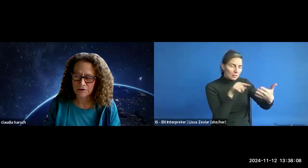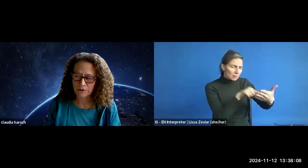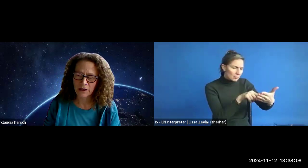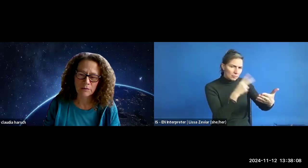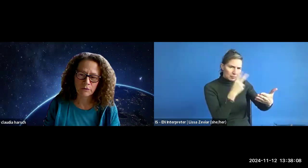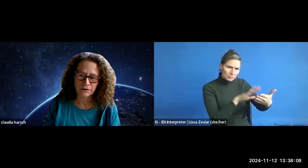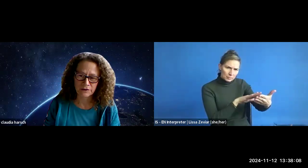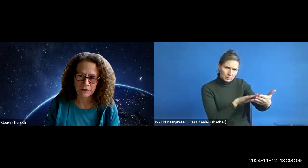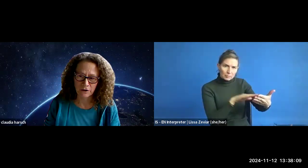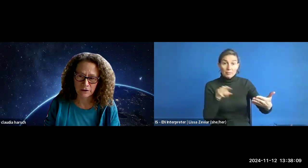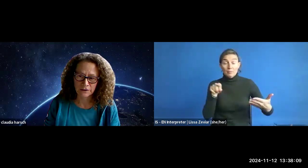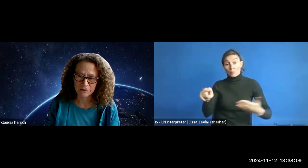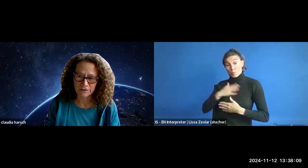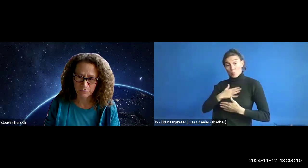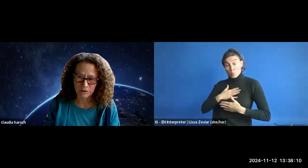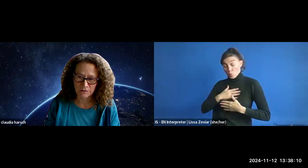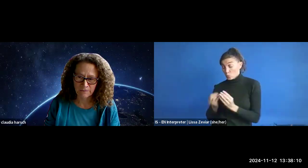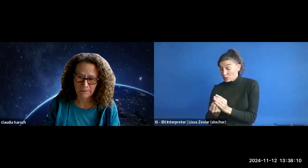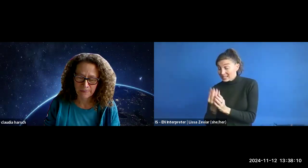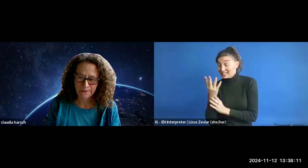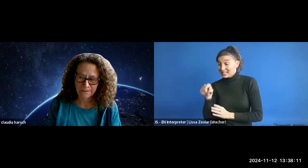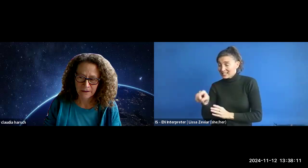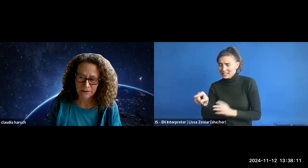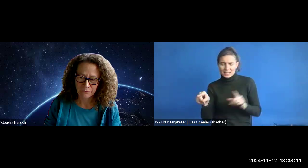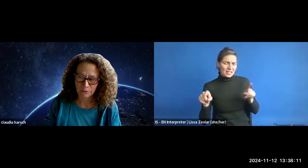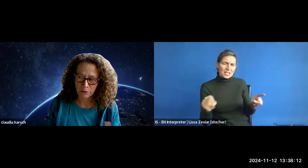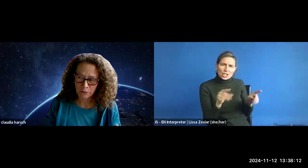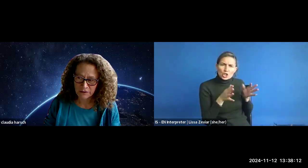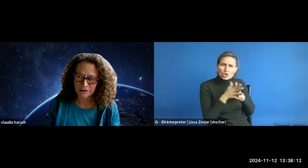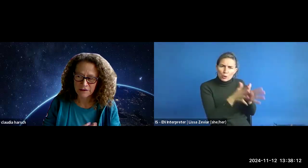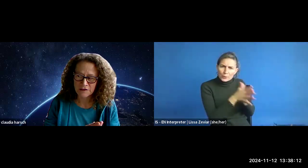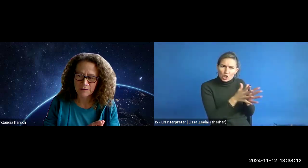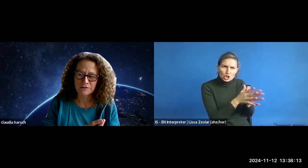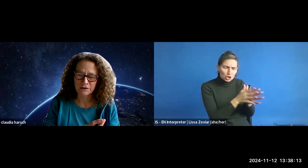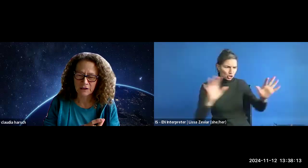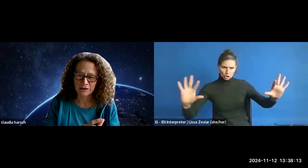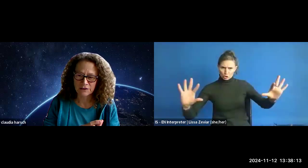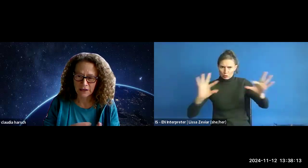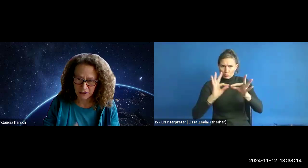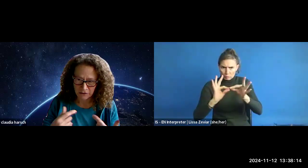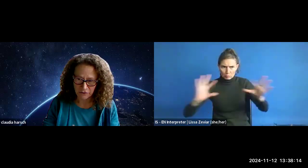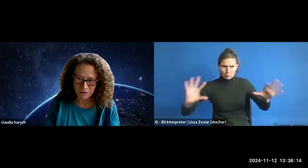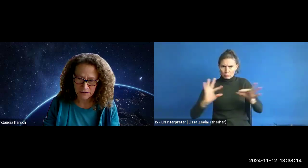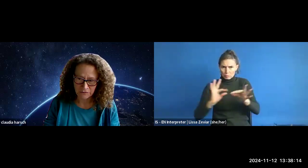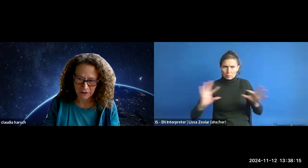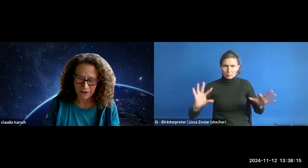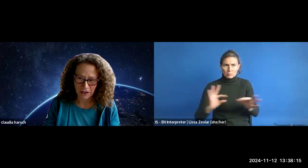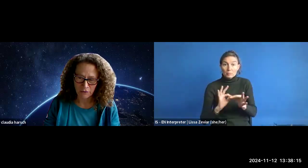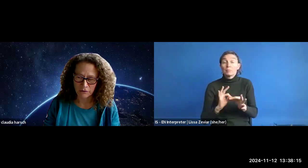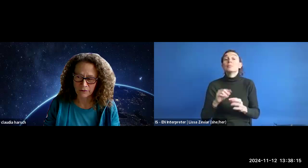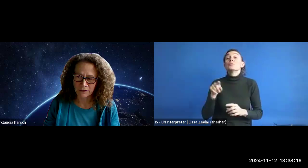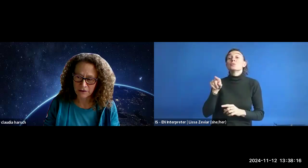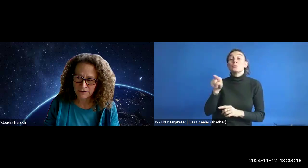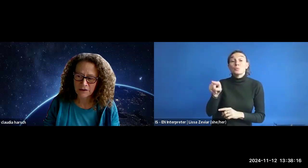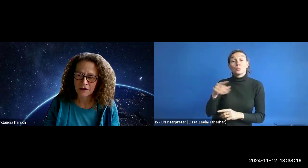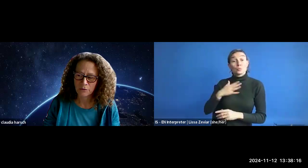developed tests with the help of the CFR descriptors. And for both the test specifications and for specifying